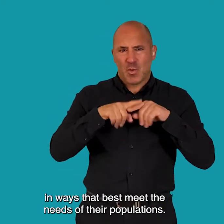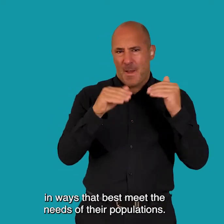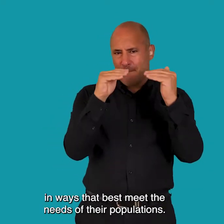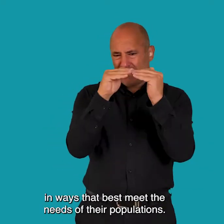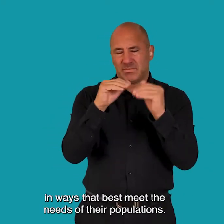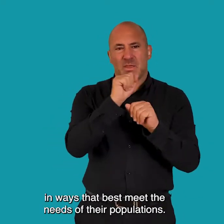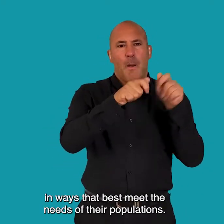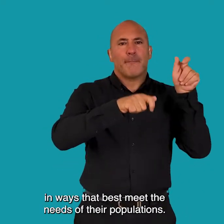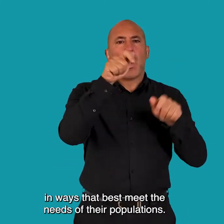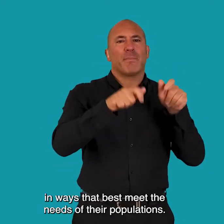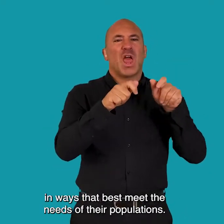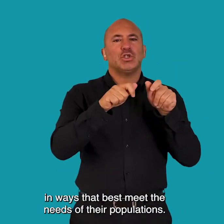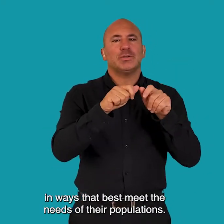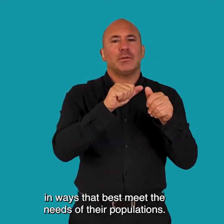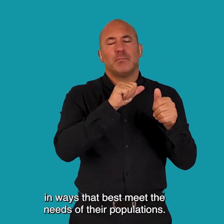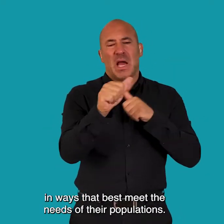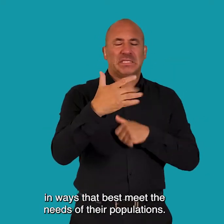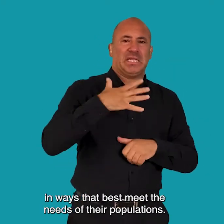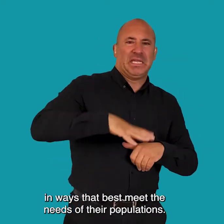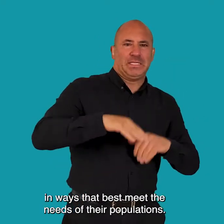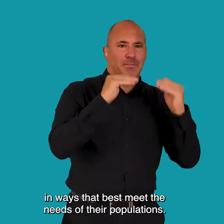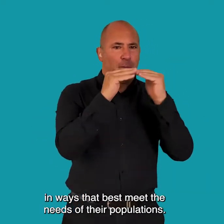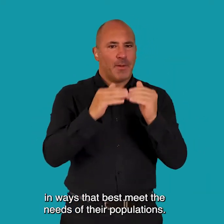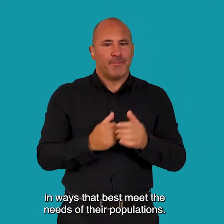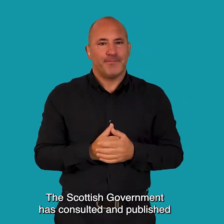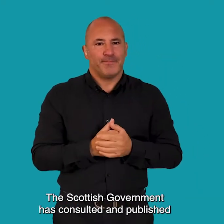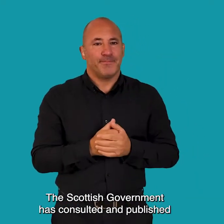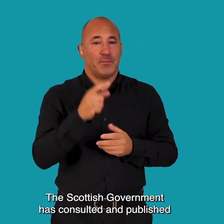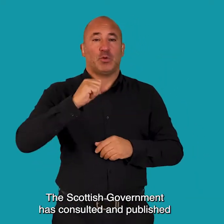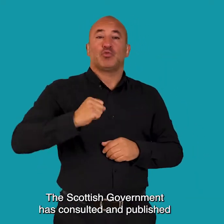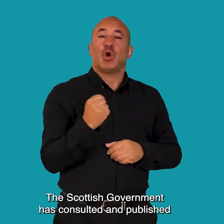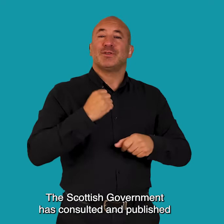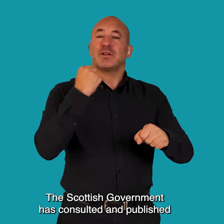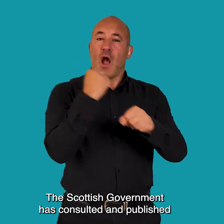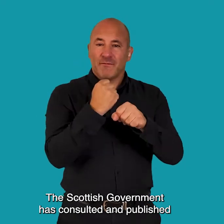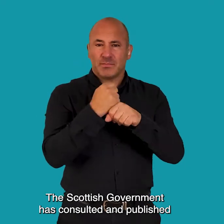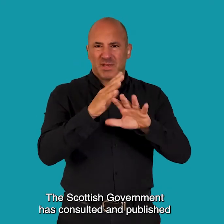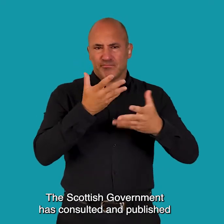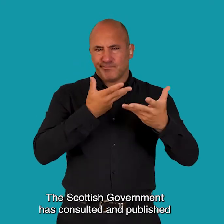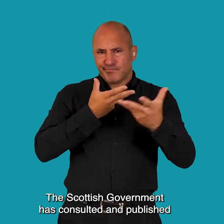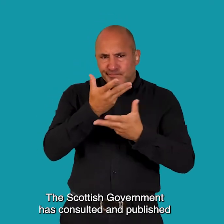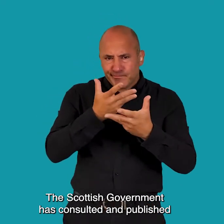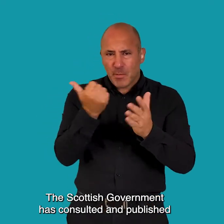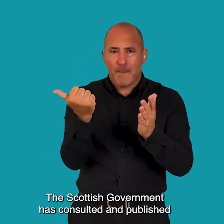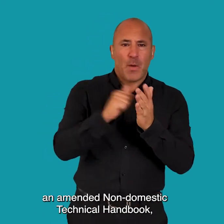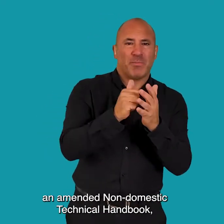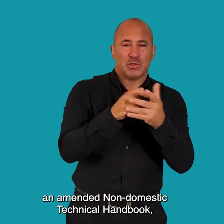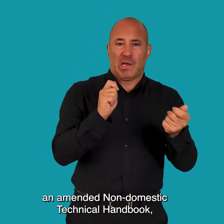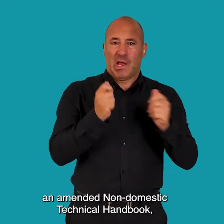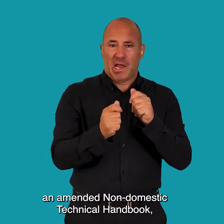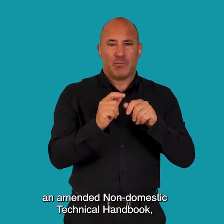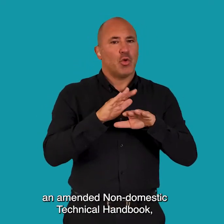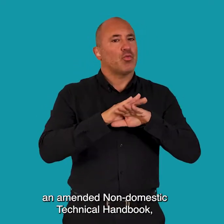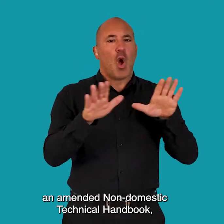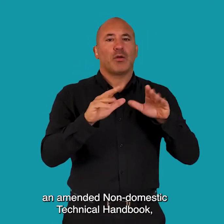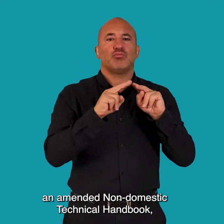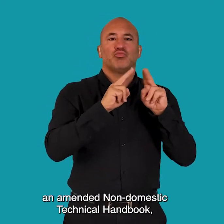best meet the needs of their populations. The Scottish Government has consulted and published an amended non-domestic